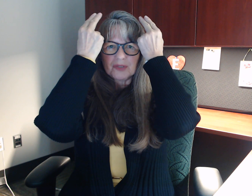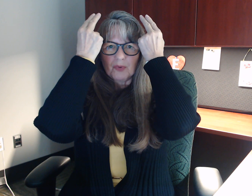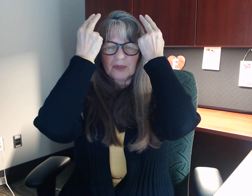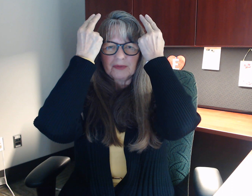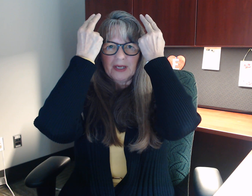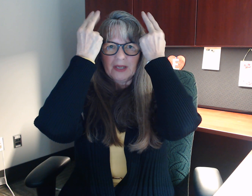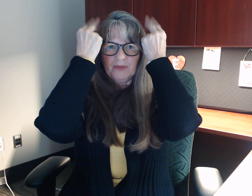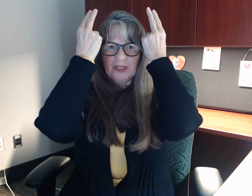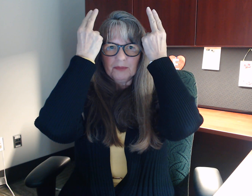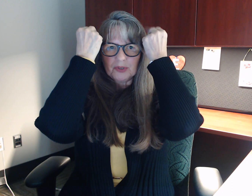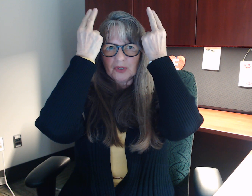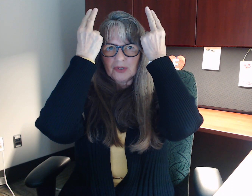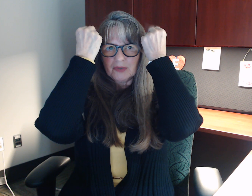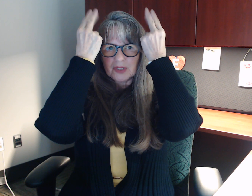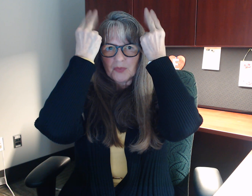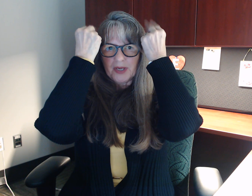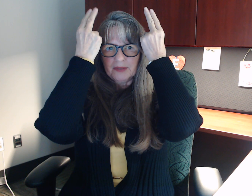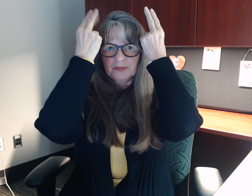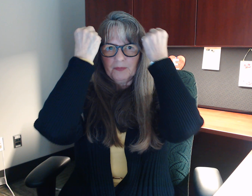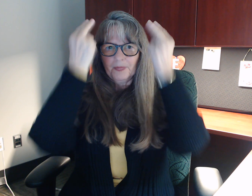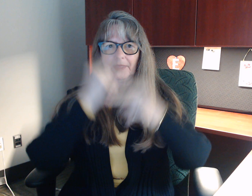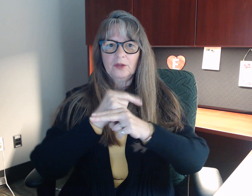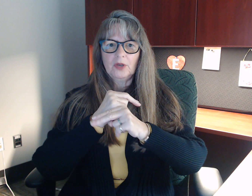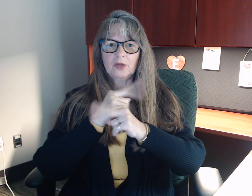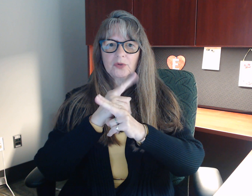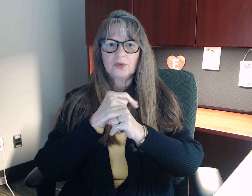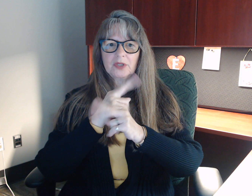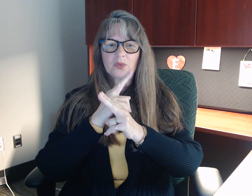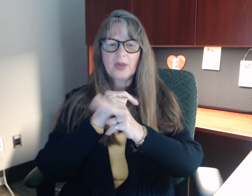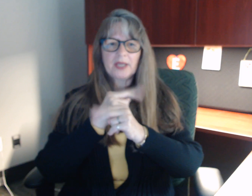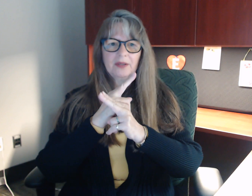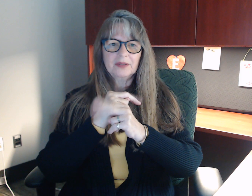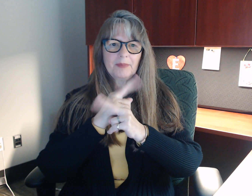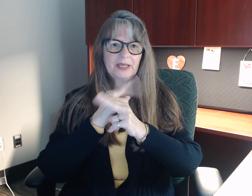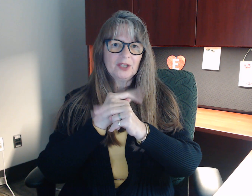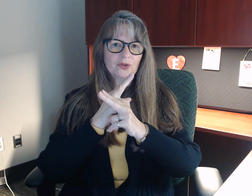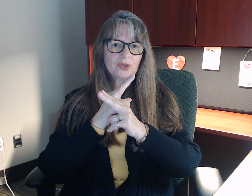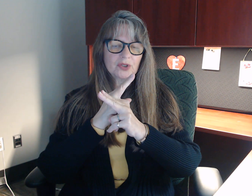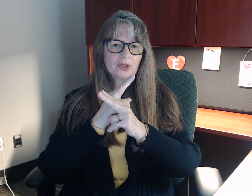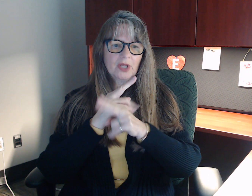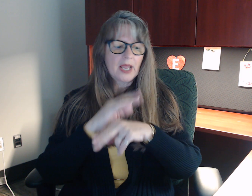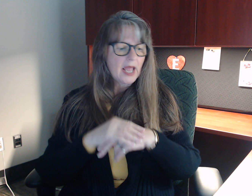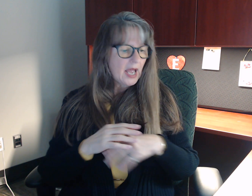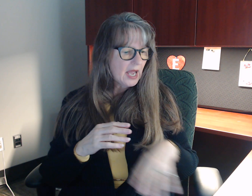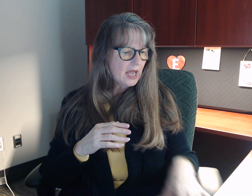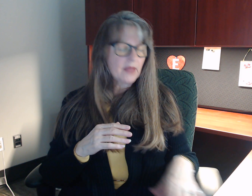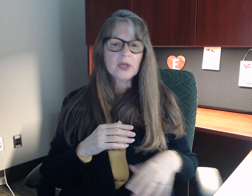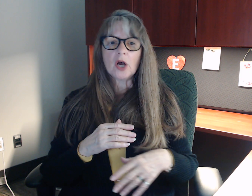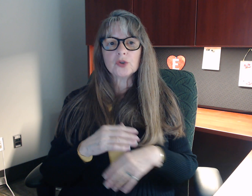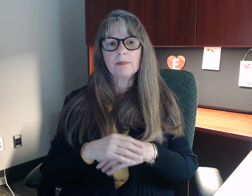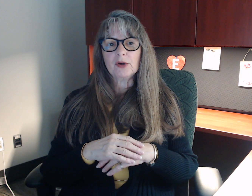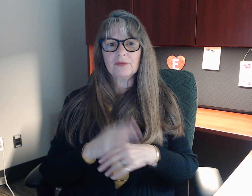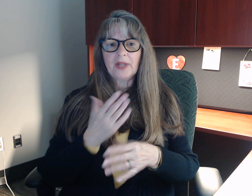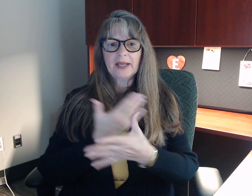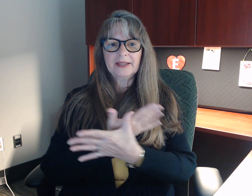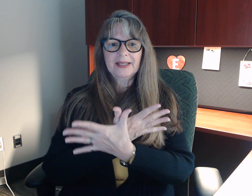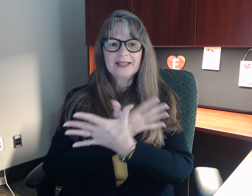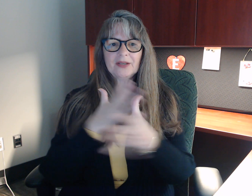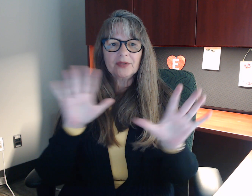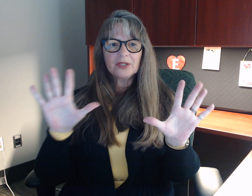more convenient, but you could do it this way. You could also do it this way, the bunny ears. And then also butterfly. So this is,